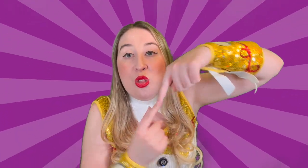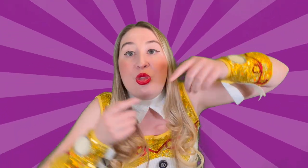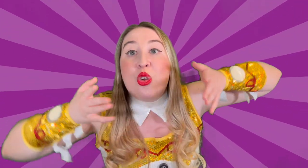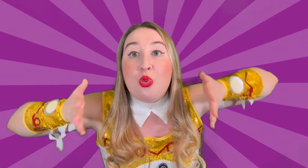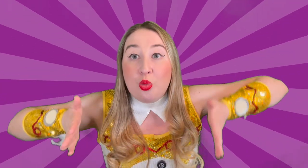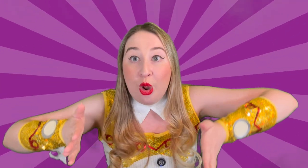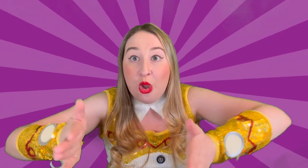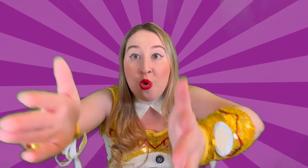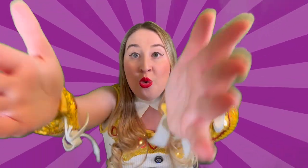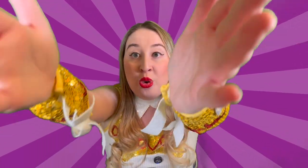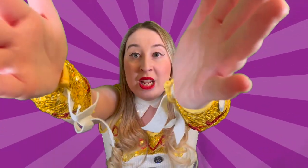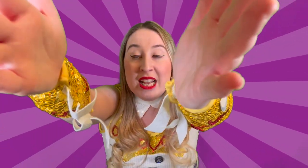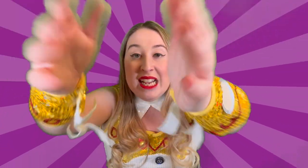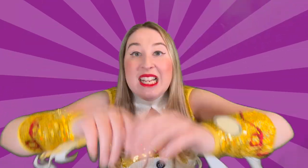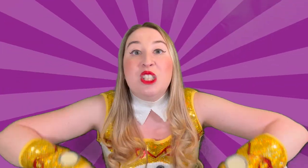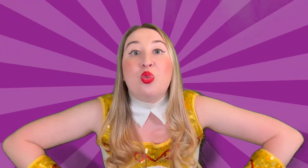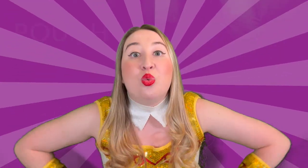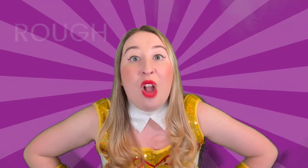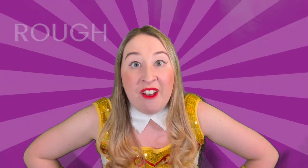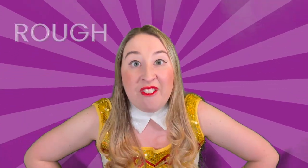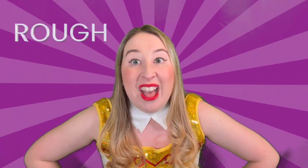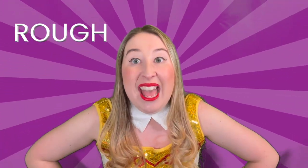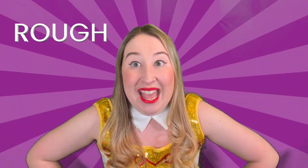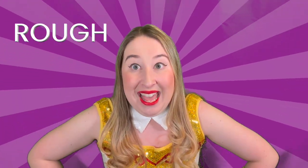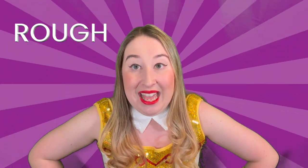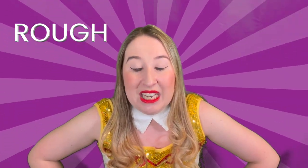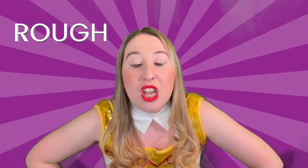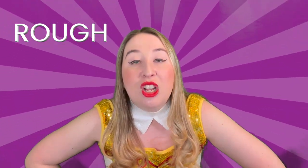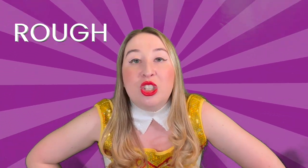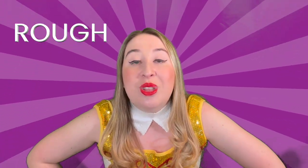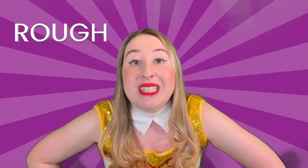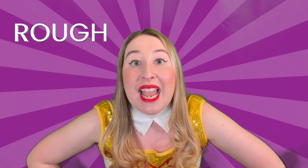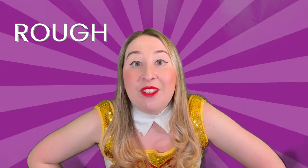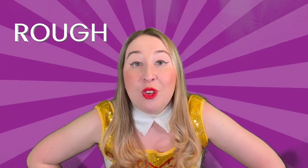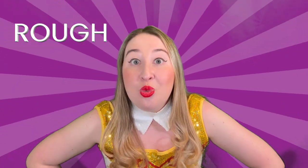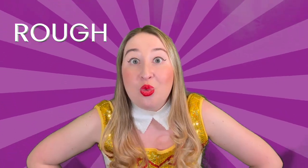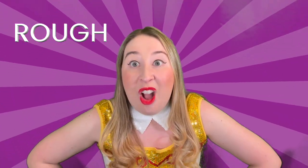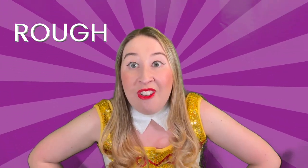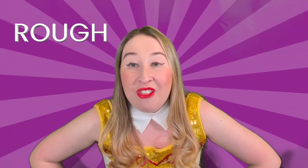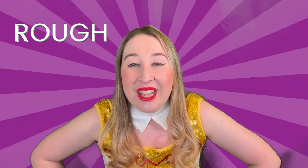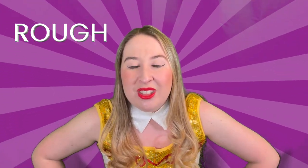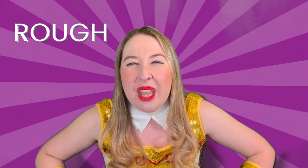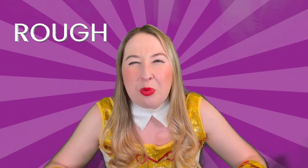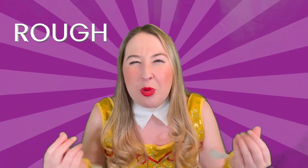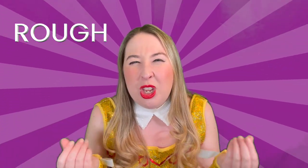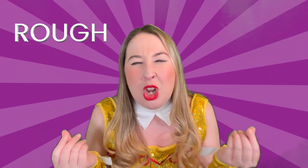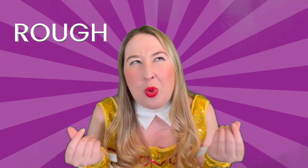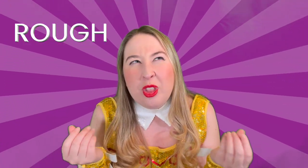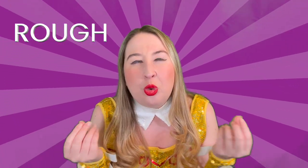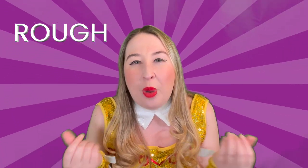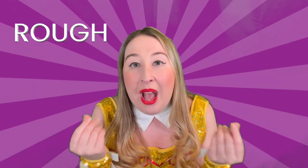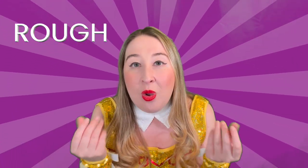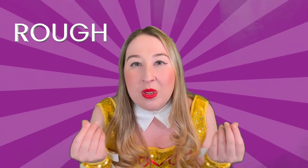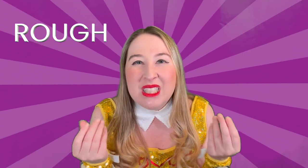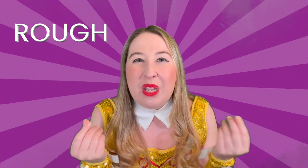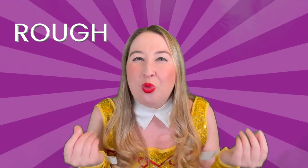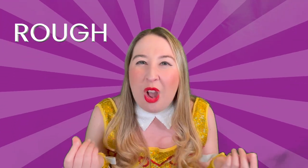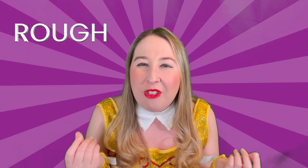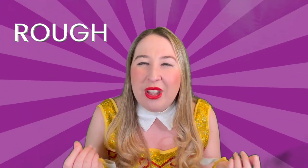the road is rough ahead. So the sign for rough, like we're, you know, when the ground is like rough, like